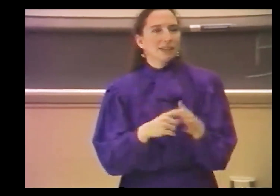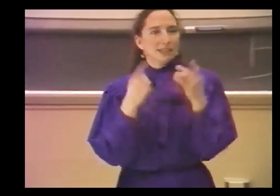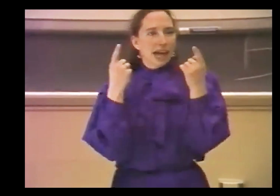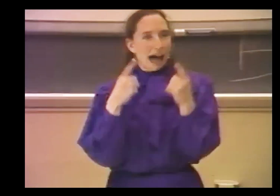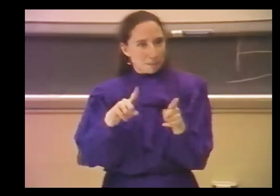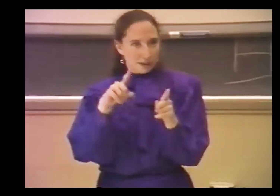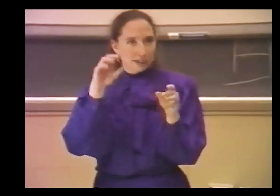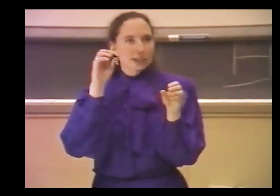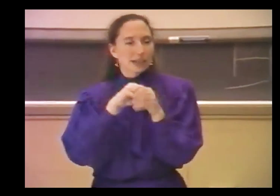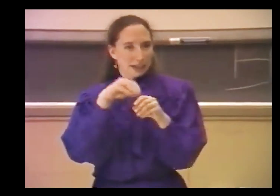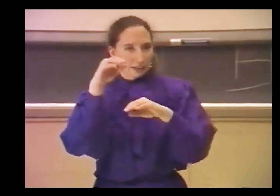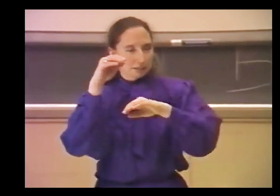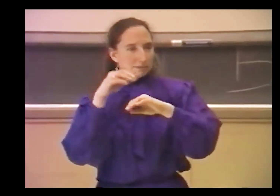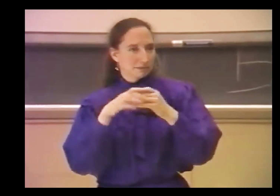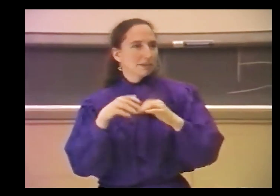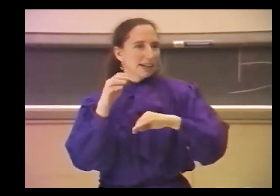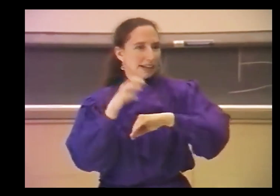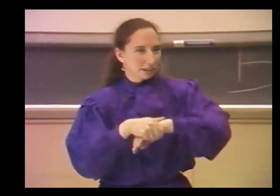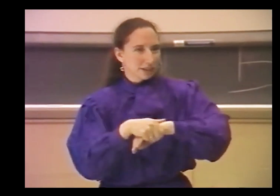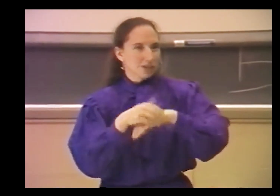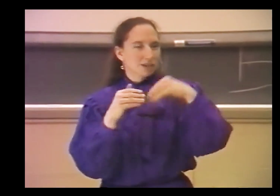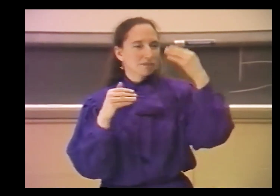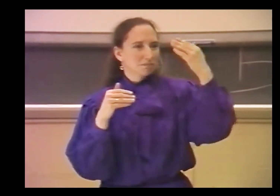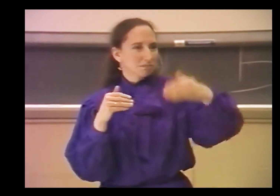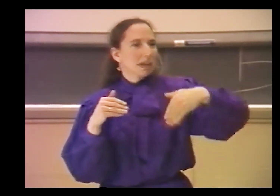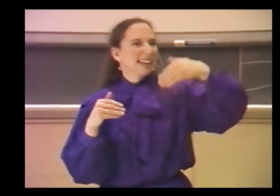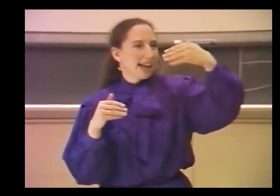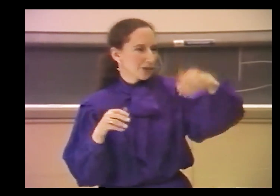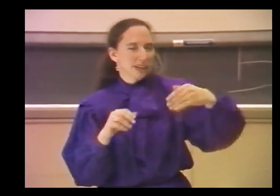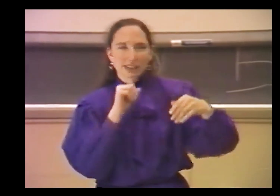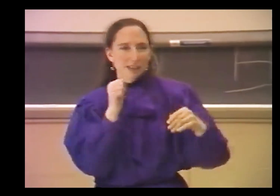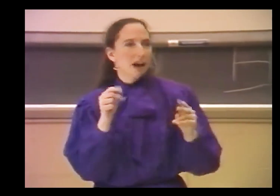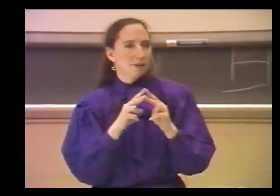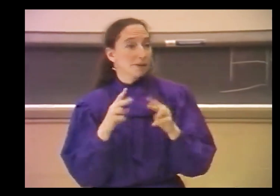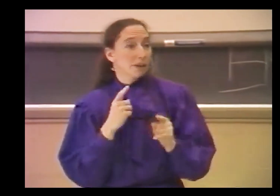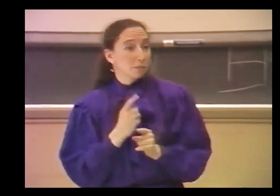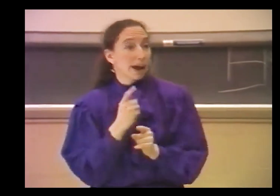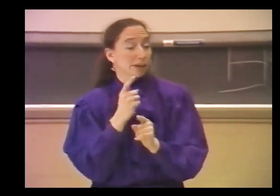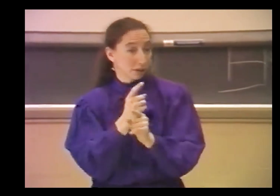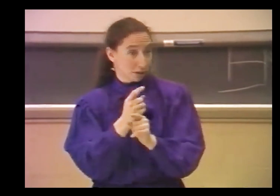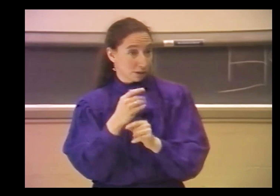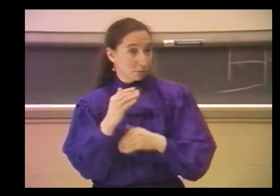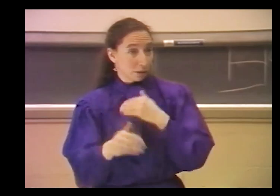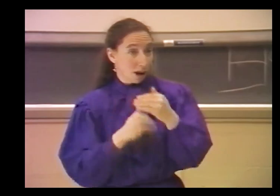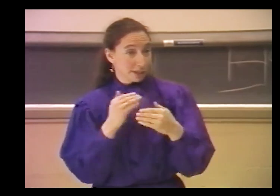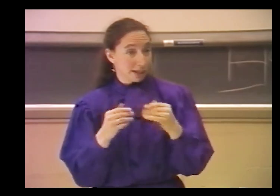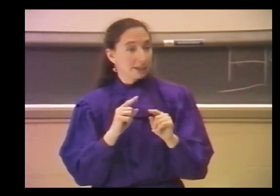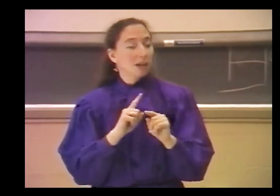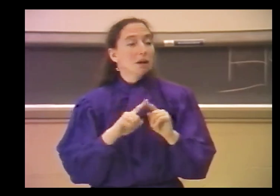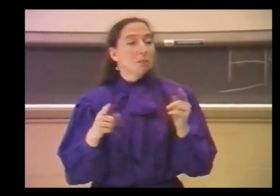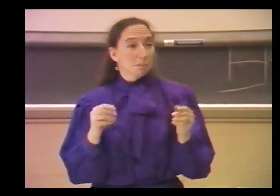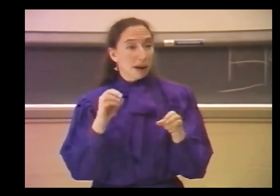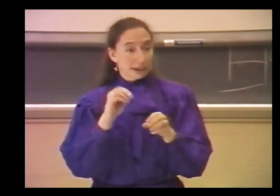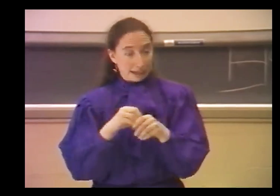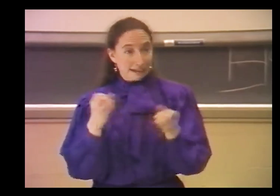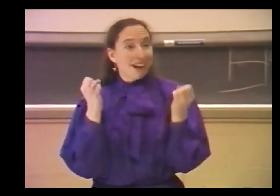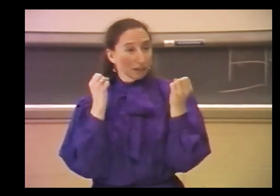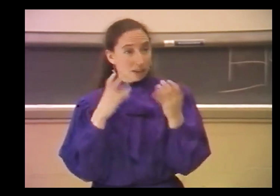This happens in English occasionally. It's not a very regular process, but in a